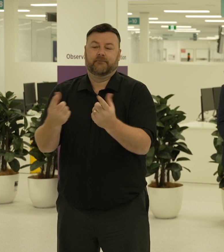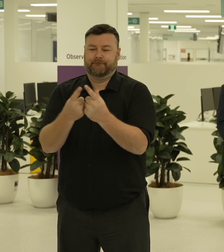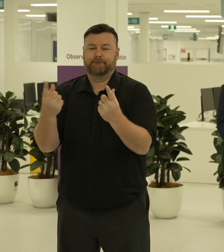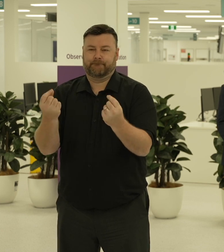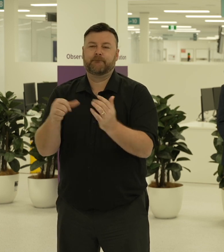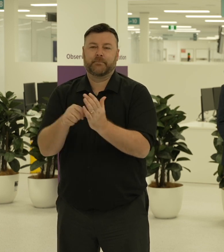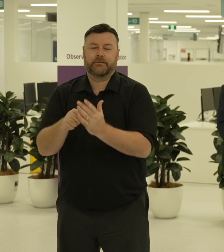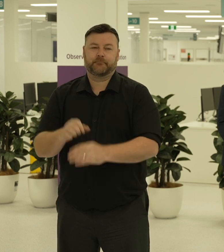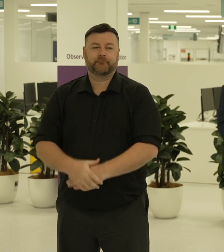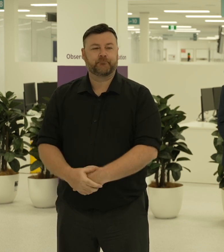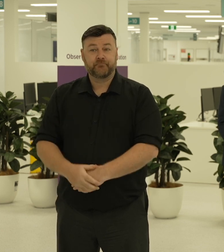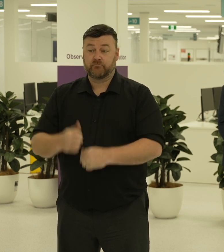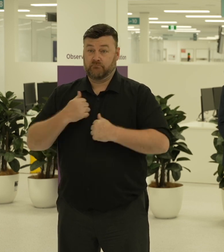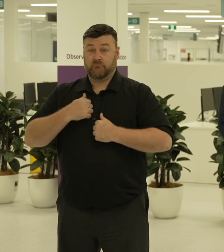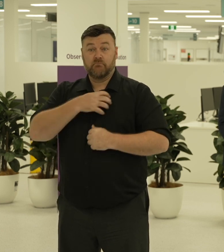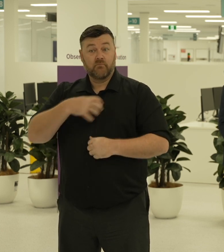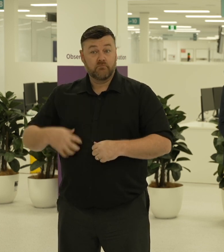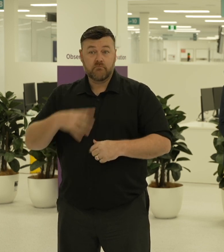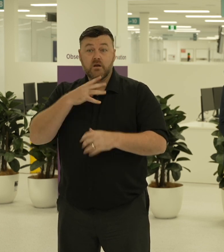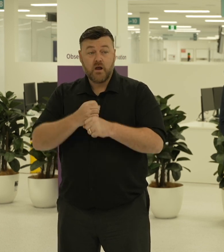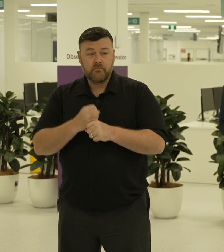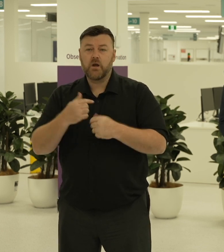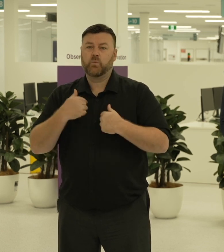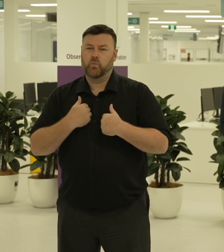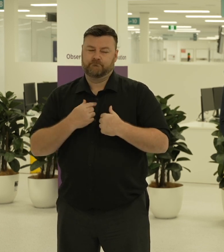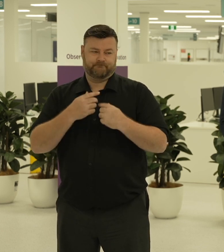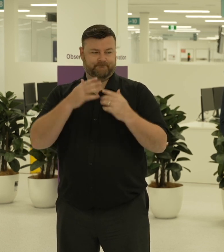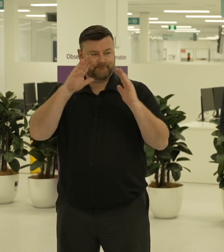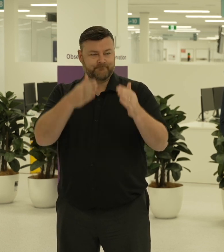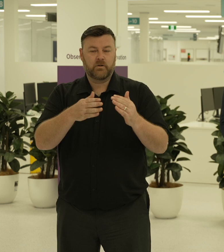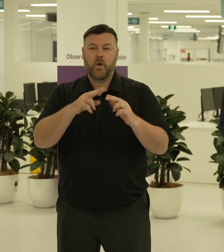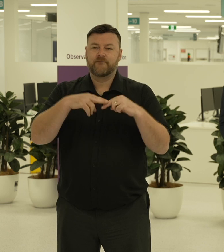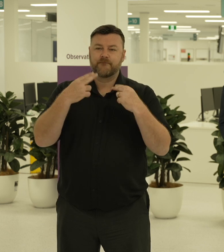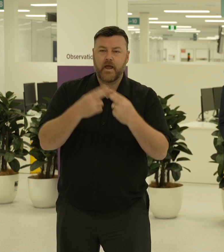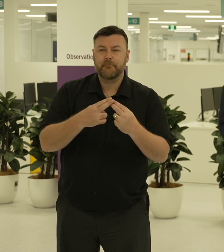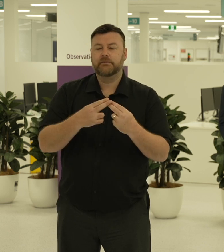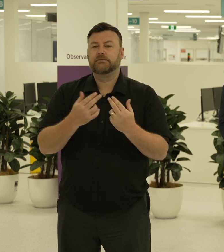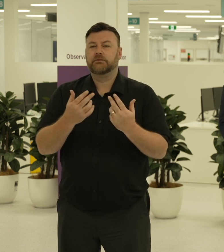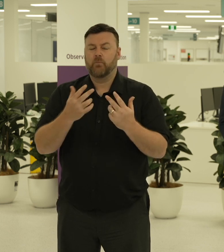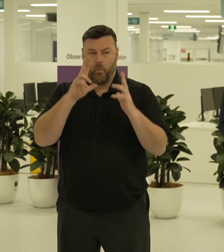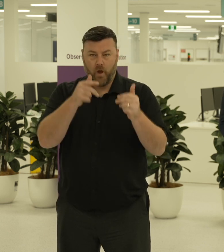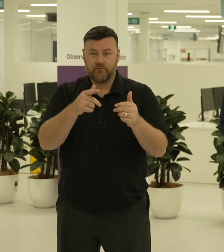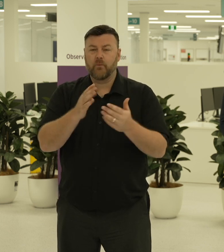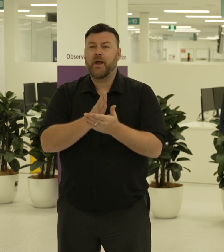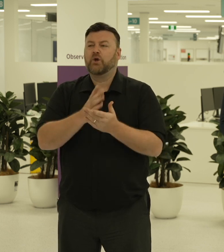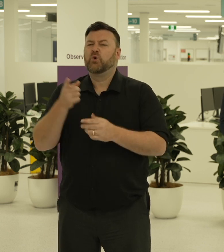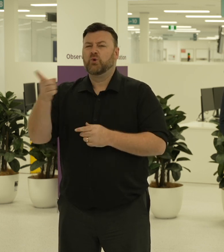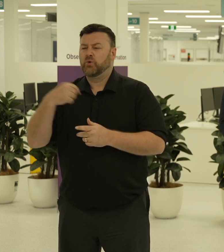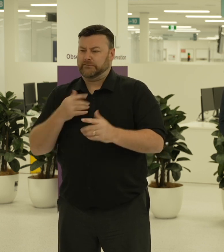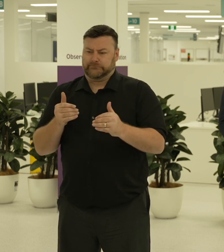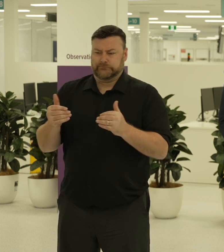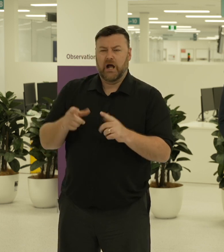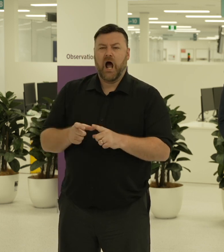that prioritises and looks after families right across New South Wales. We want to put downward pressure on family budgets, but importantly